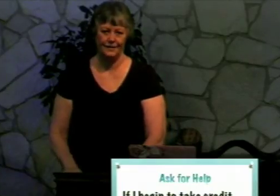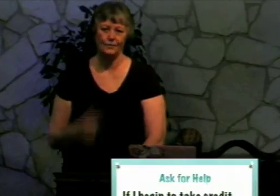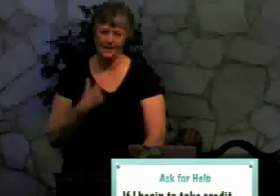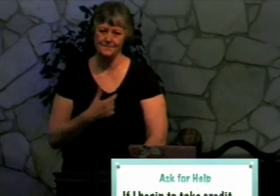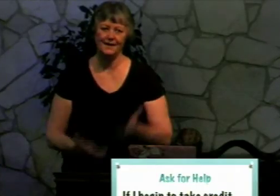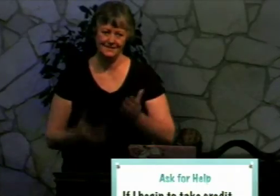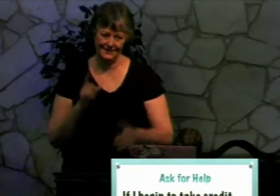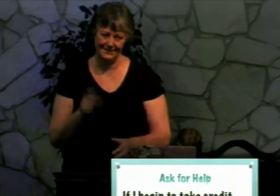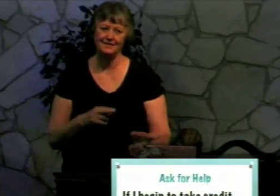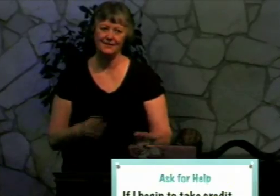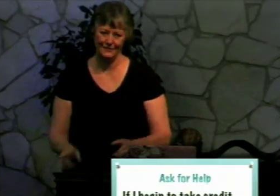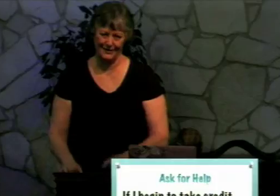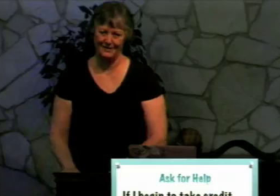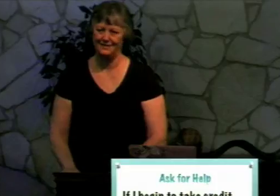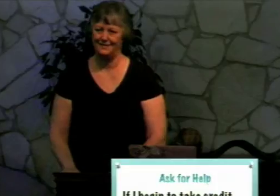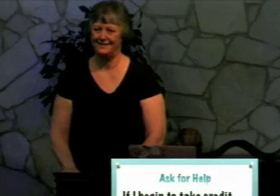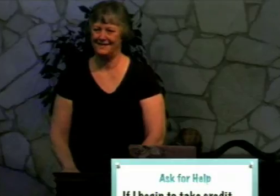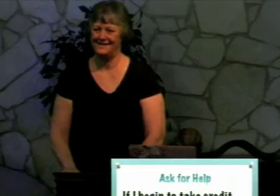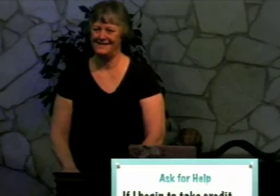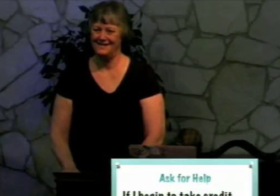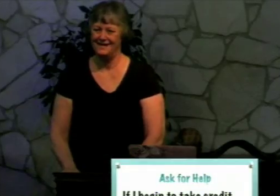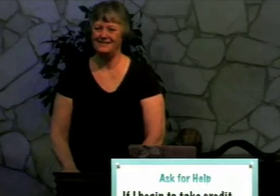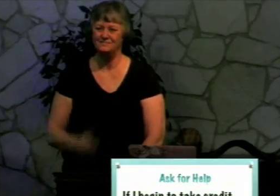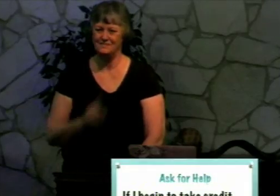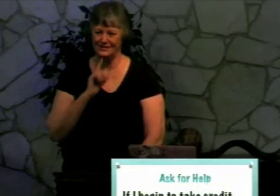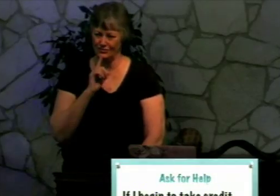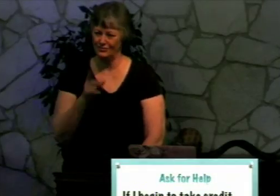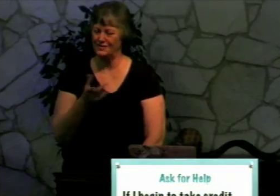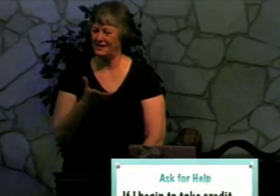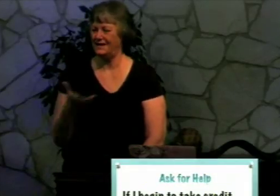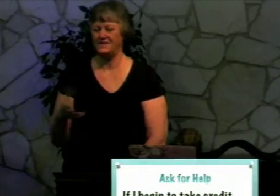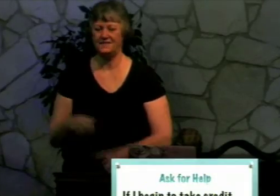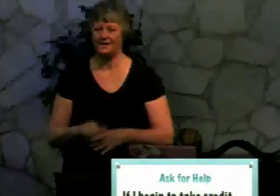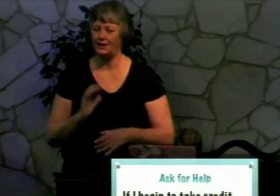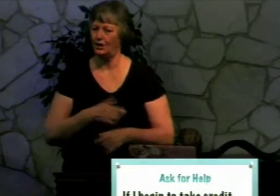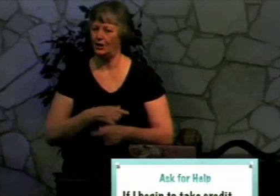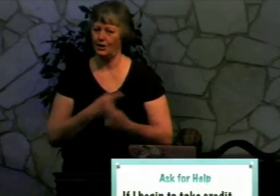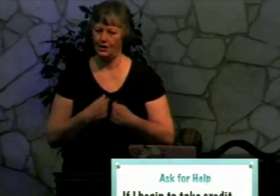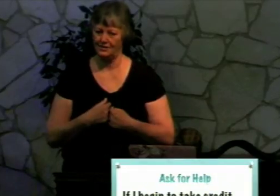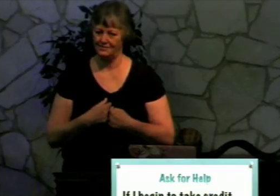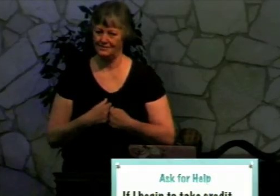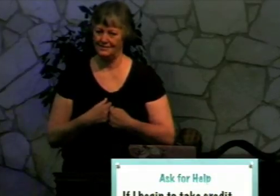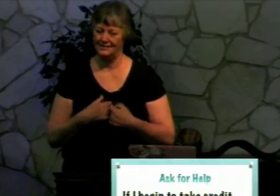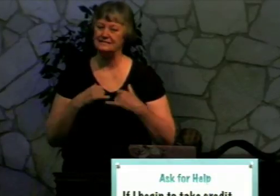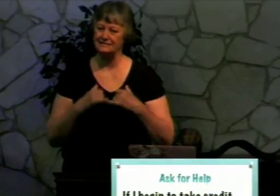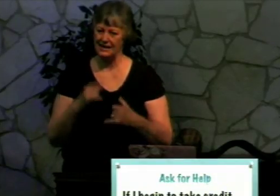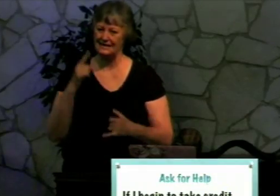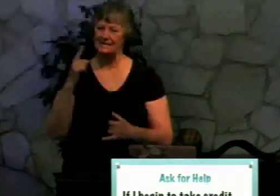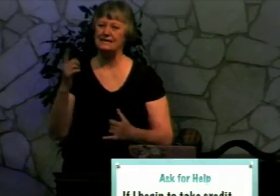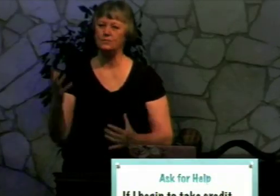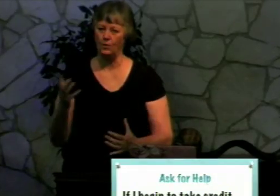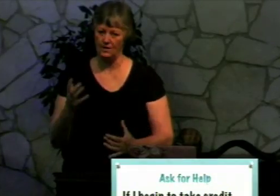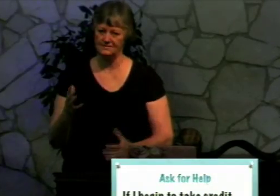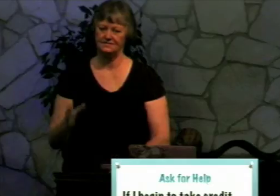We might need to get ready and to make sure that everything in our heart is like He wants it to